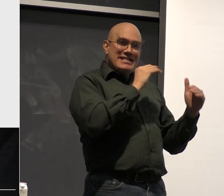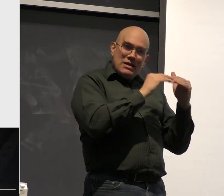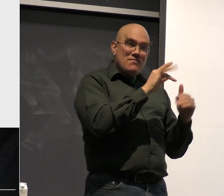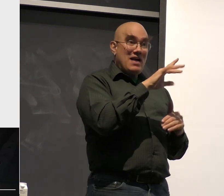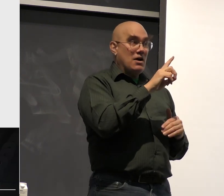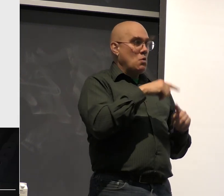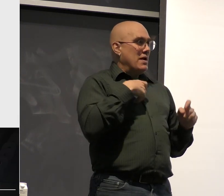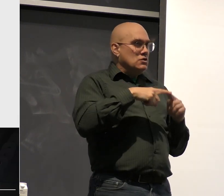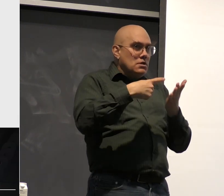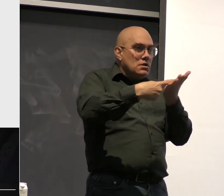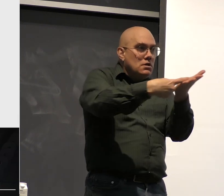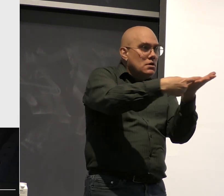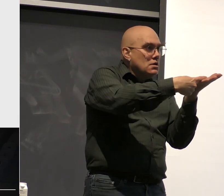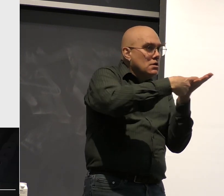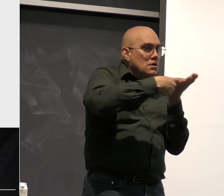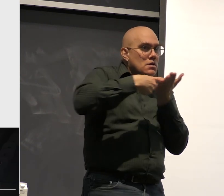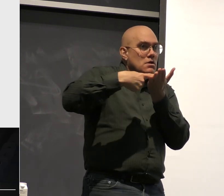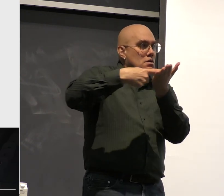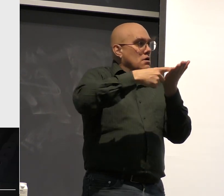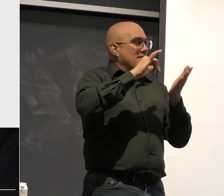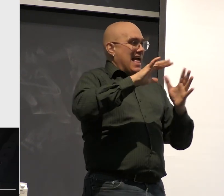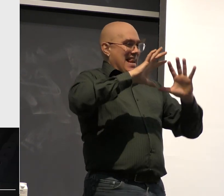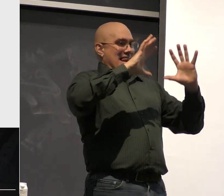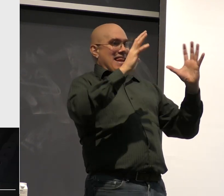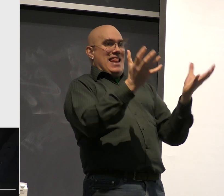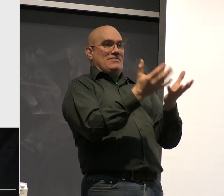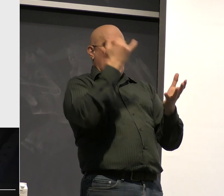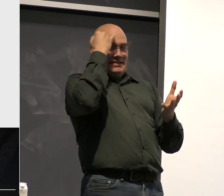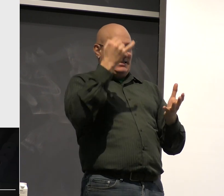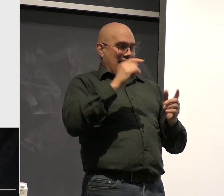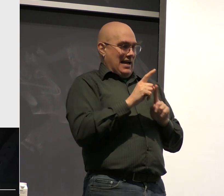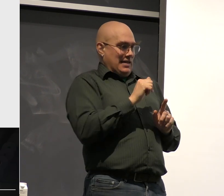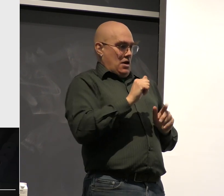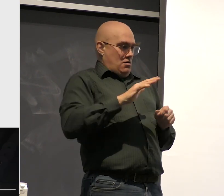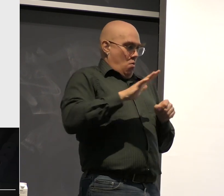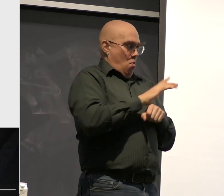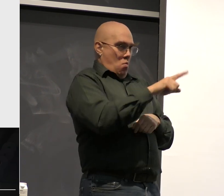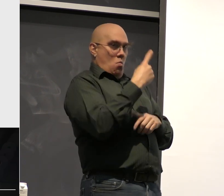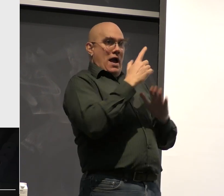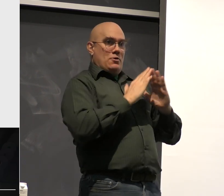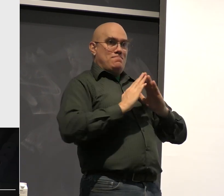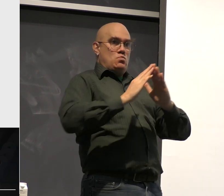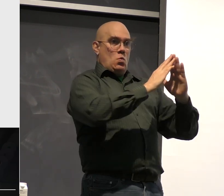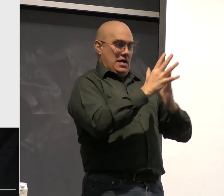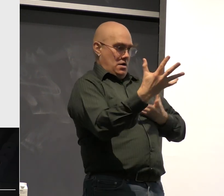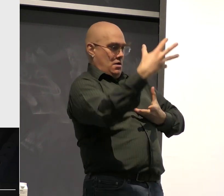equally valid. We just need to continue to have this conversation as a collective to share all of our ideas as